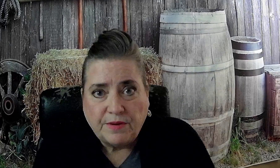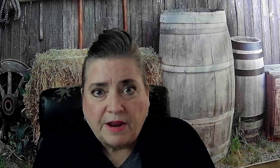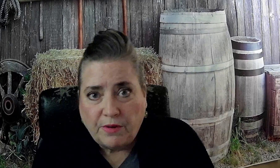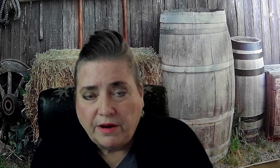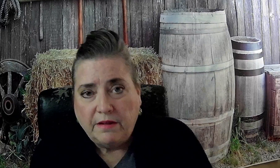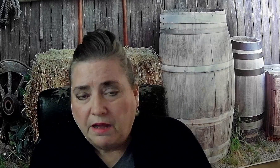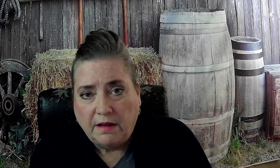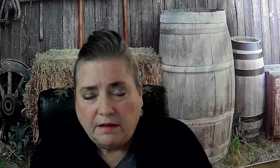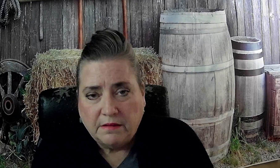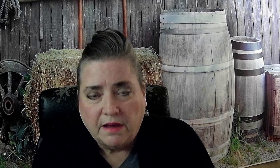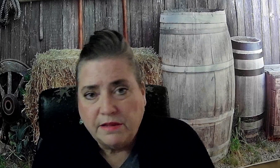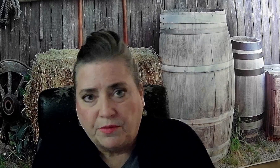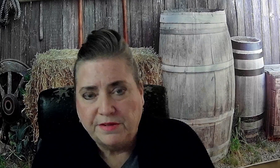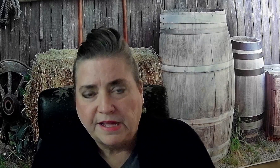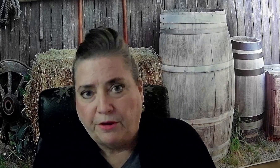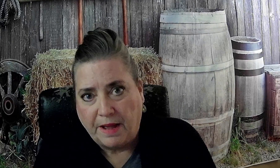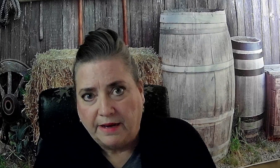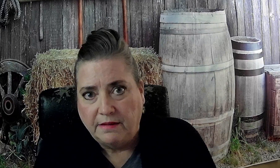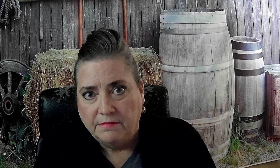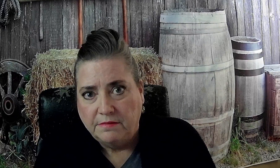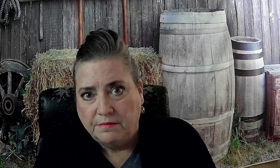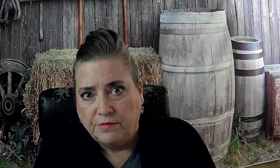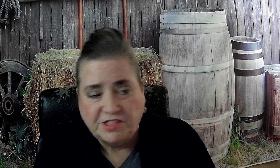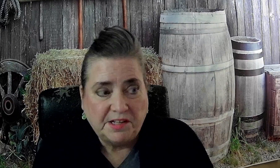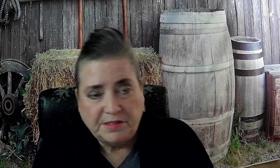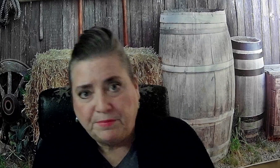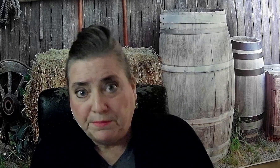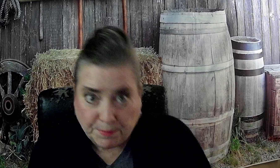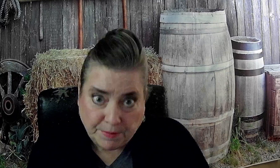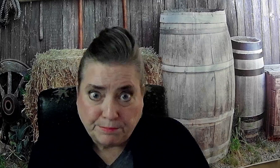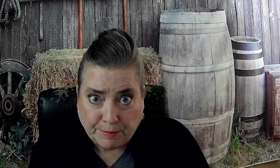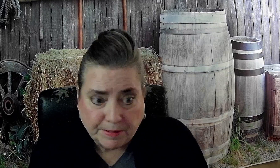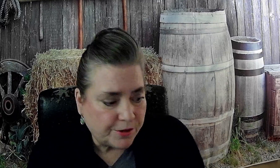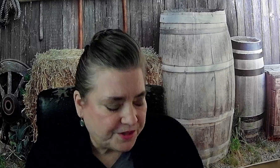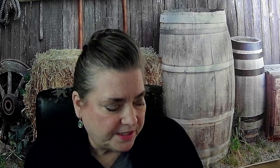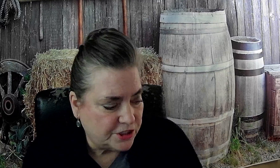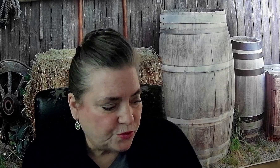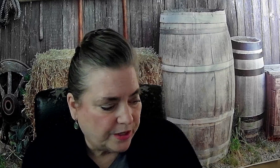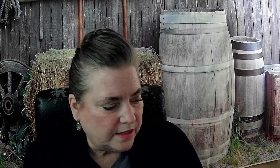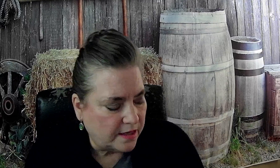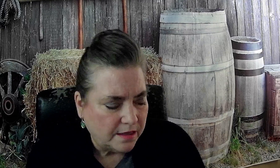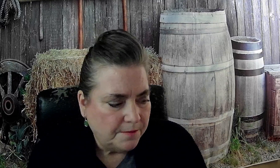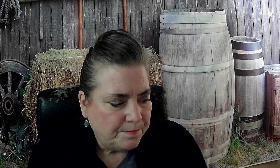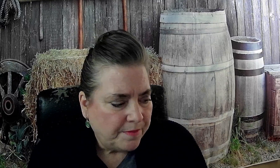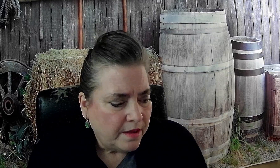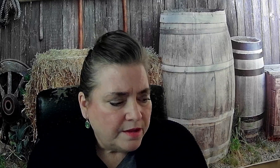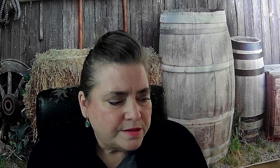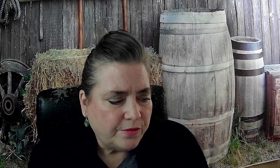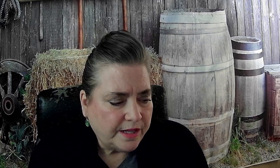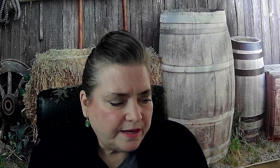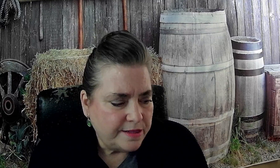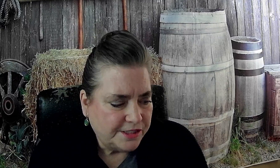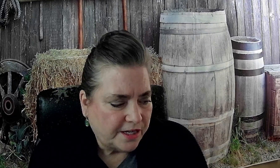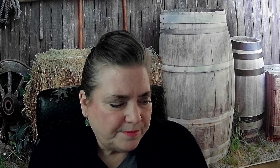wearing cuss words on our body, which seems to be the biblical thing to do lately. So, ladies and gentlemen,